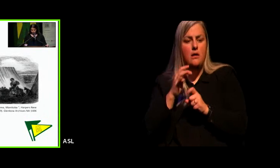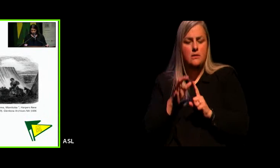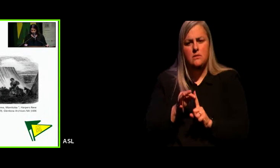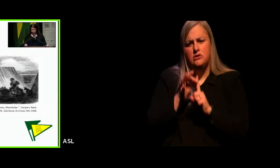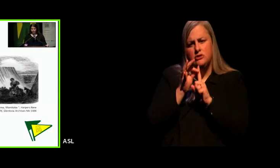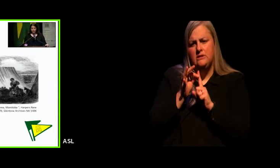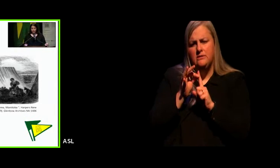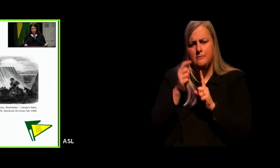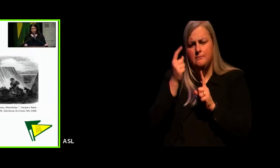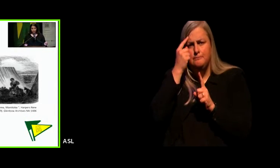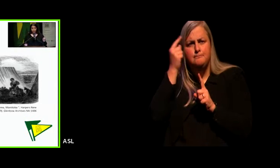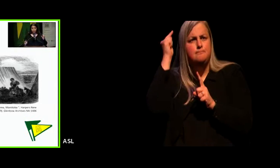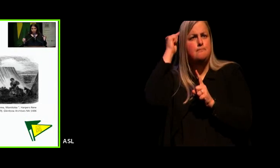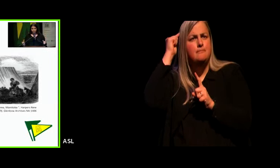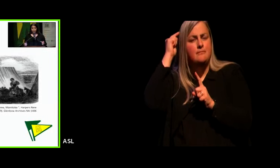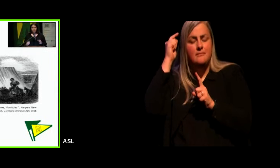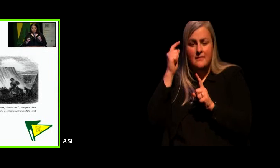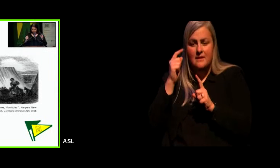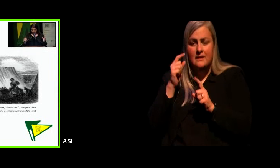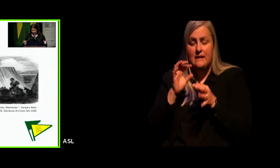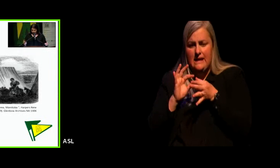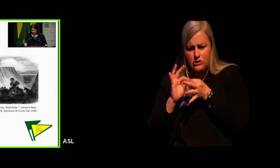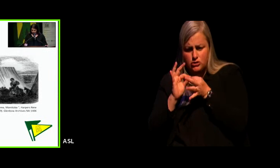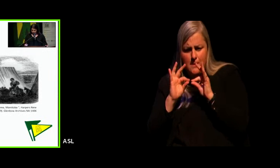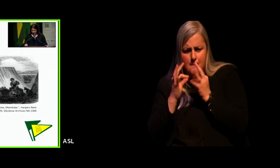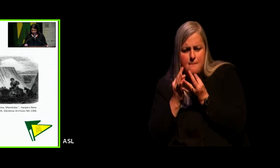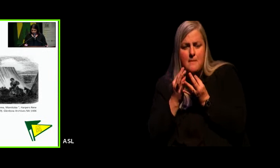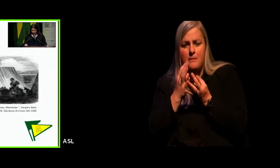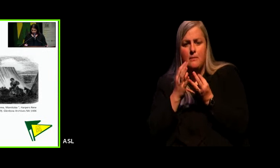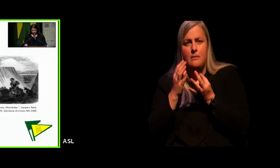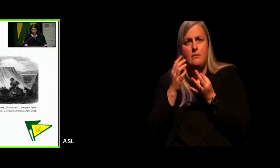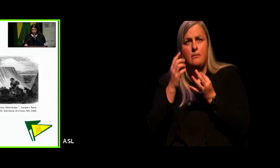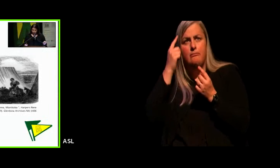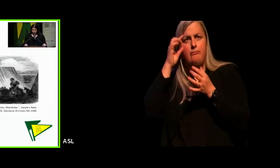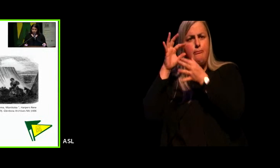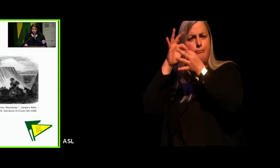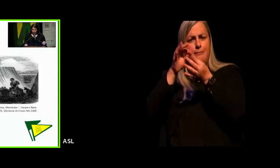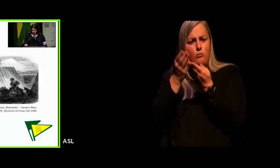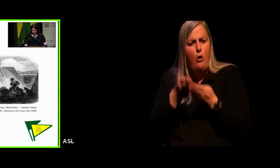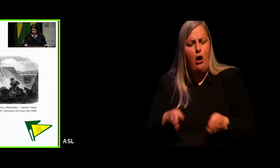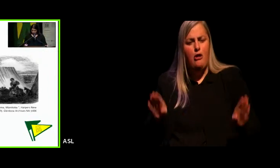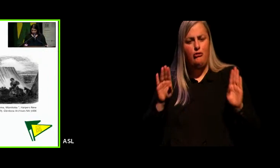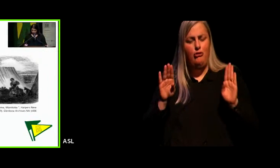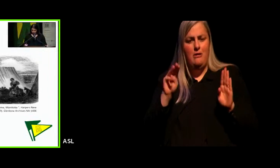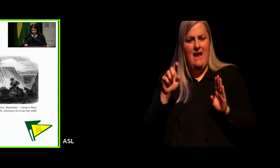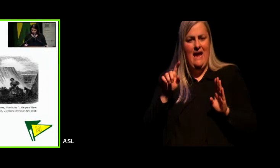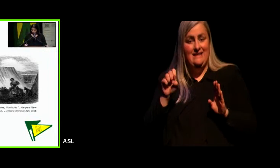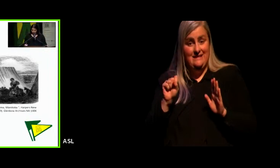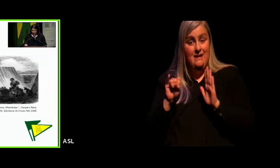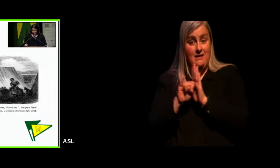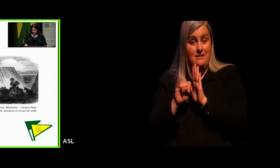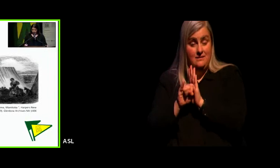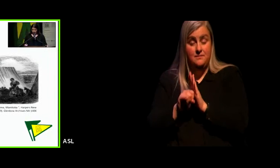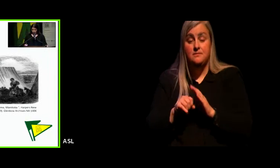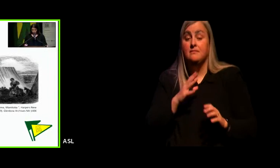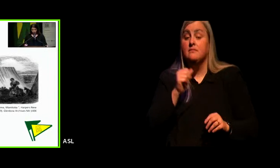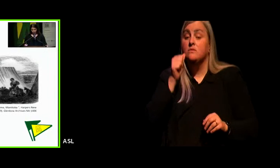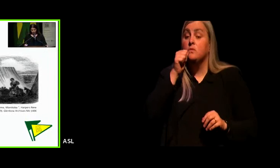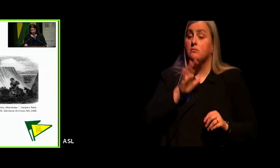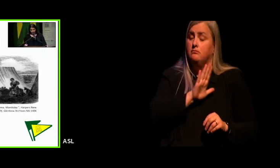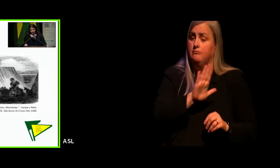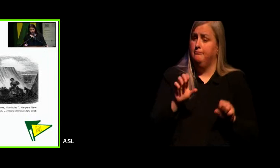of kinship in the definition of a broader Métis identity, but also since women's ability to constitute and